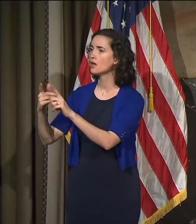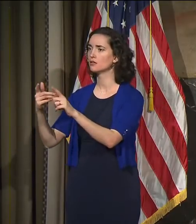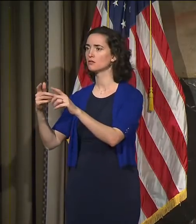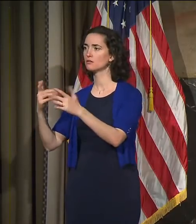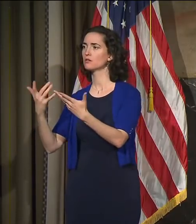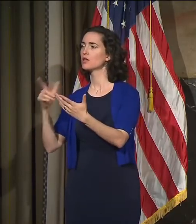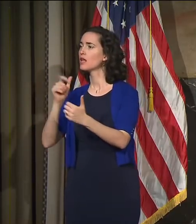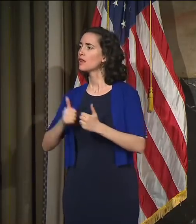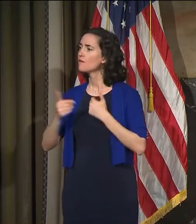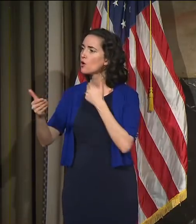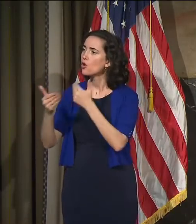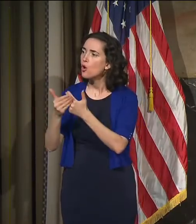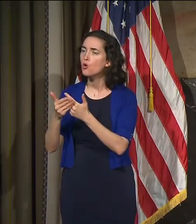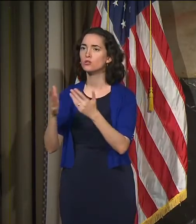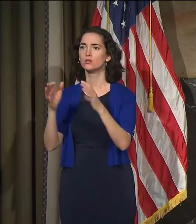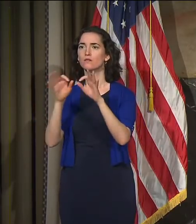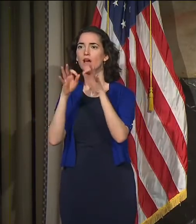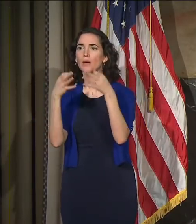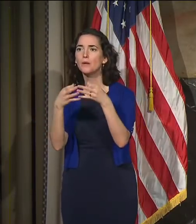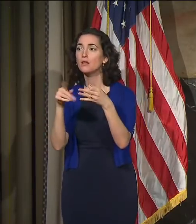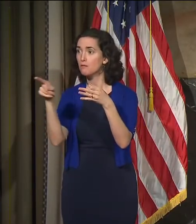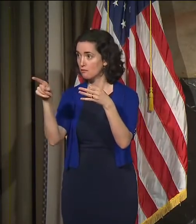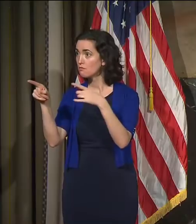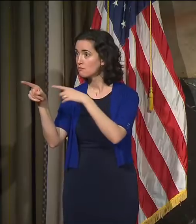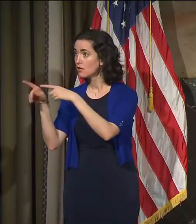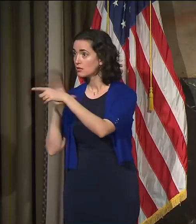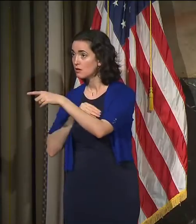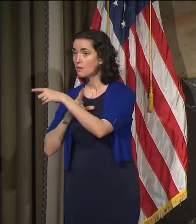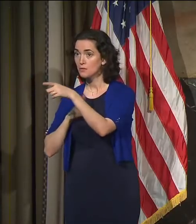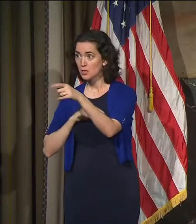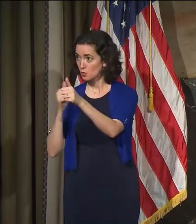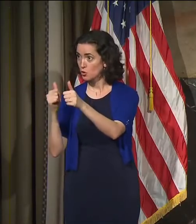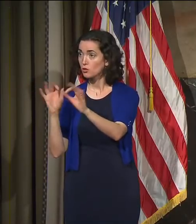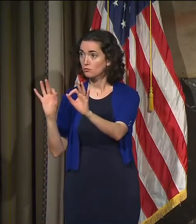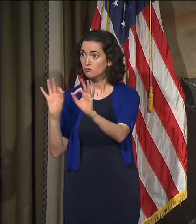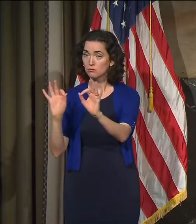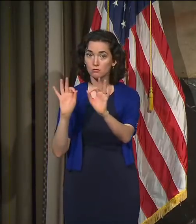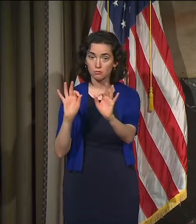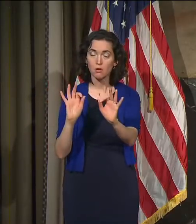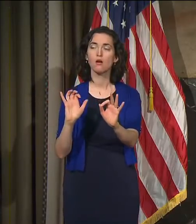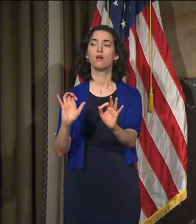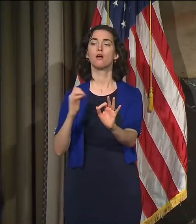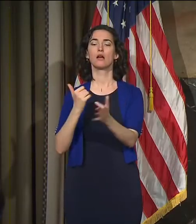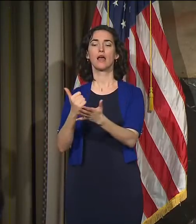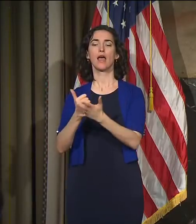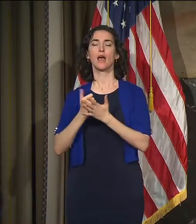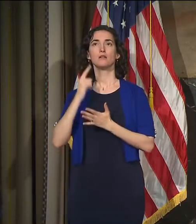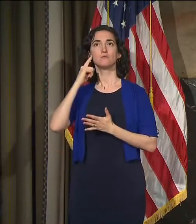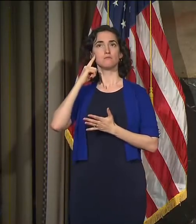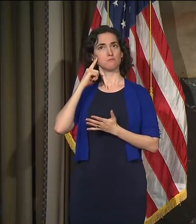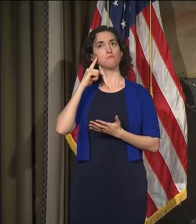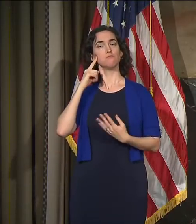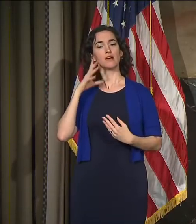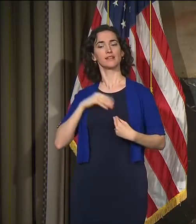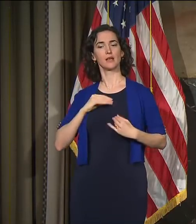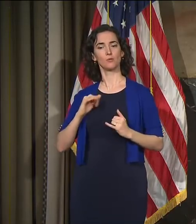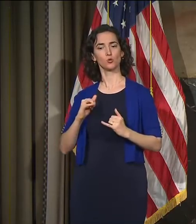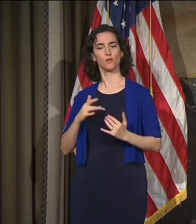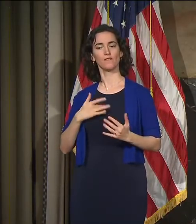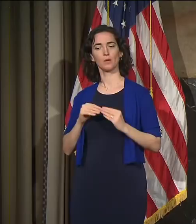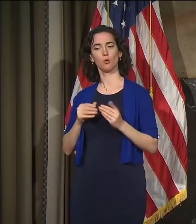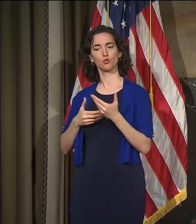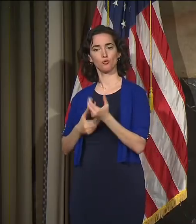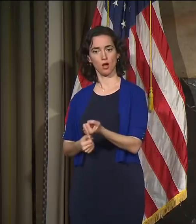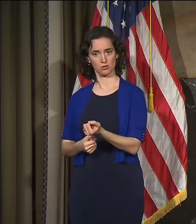who take it, who do well with it, and I think that that's just going to inspire more and more